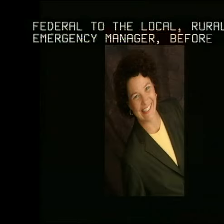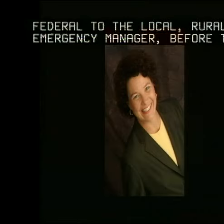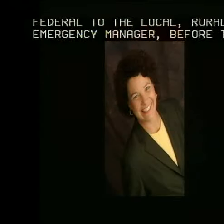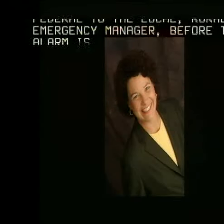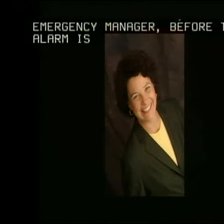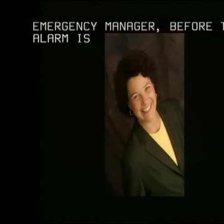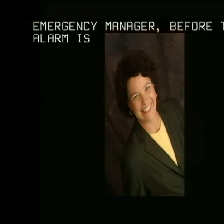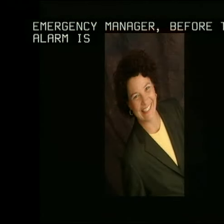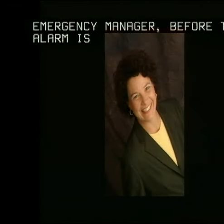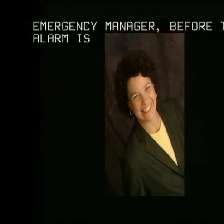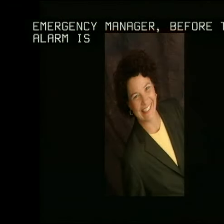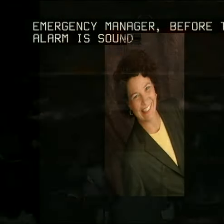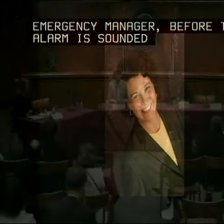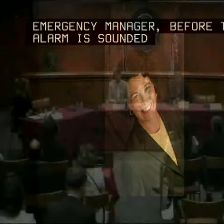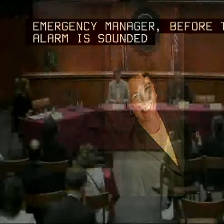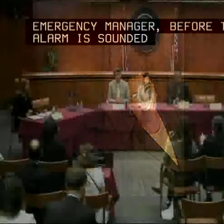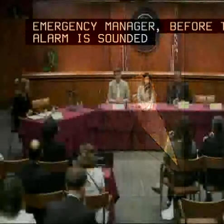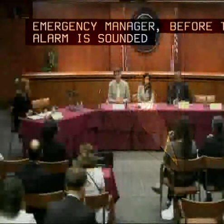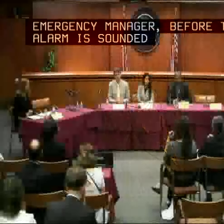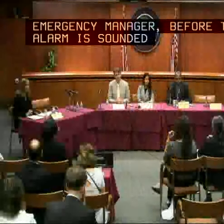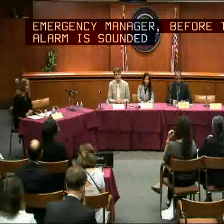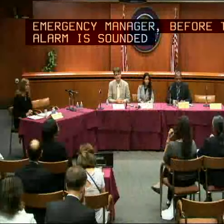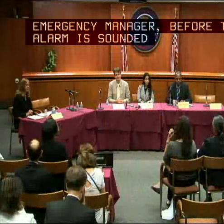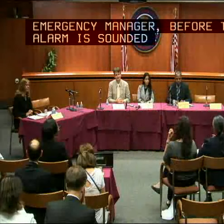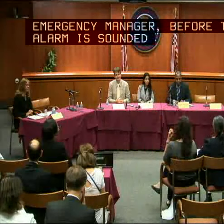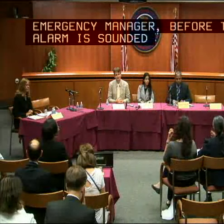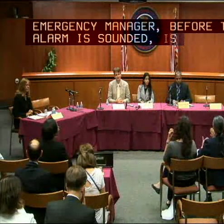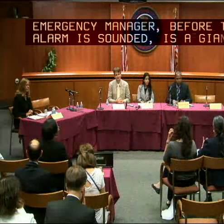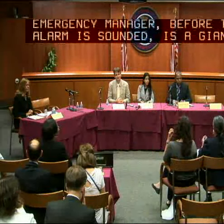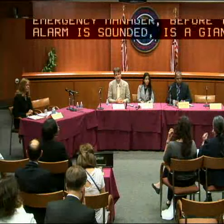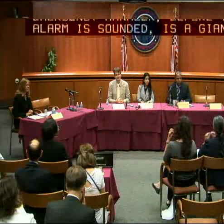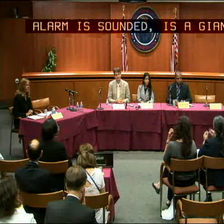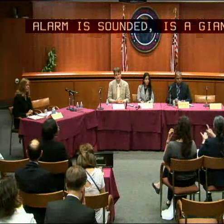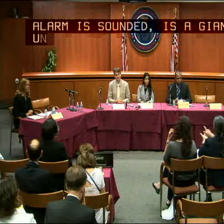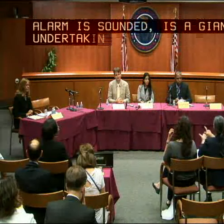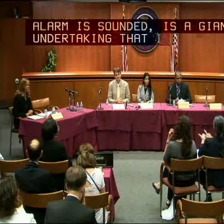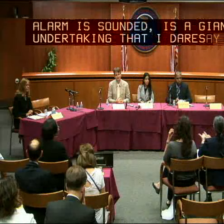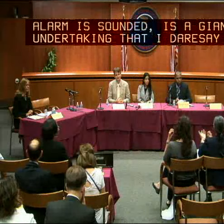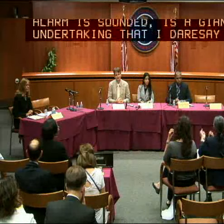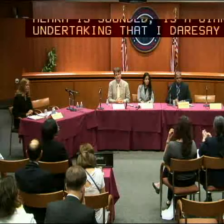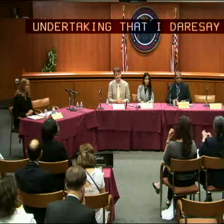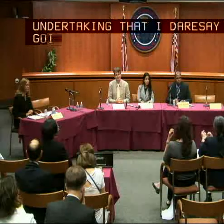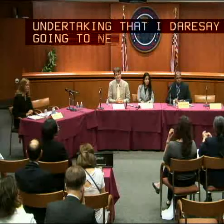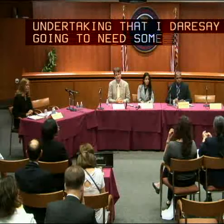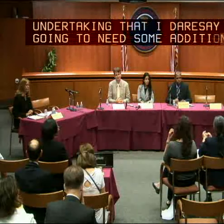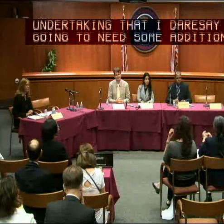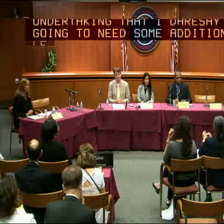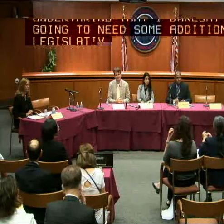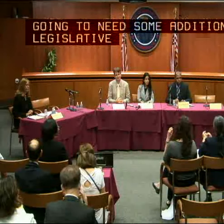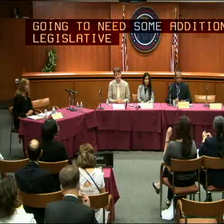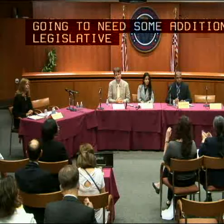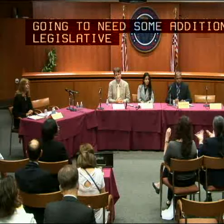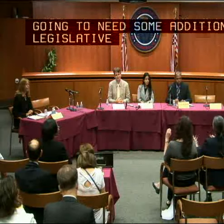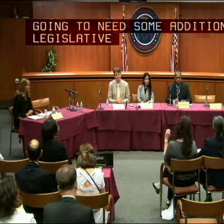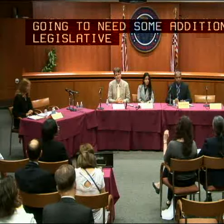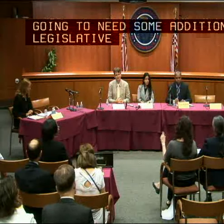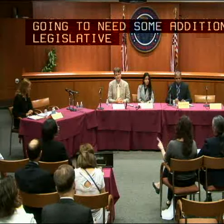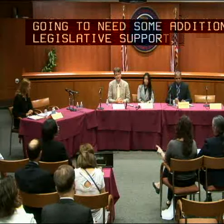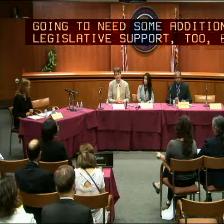that I dare say is going to need some additional legislative support too before we're going to see some real strong action.